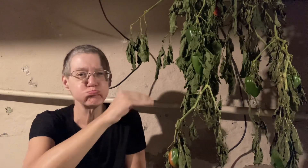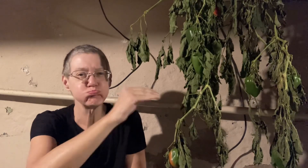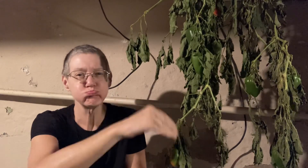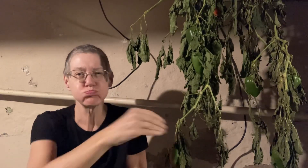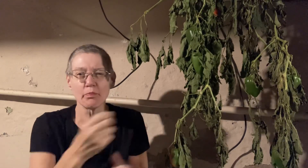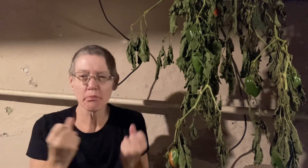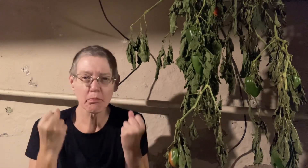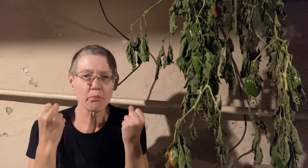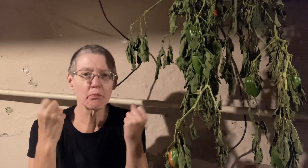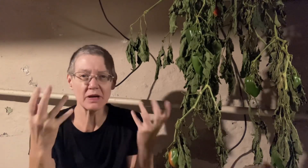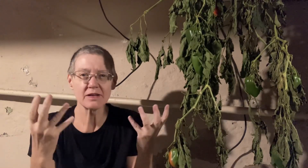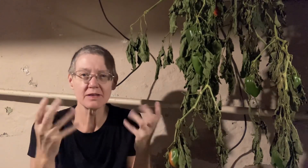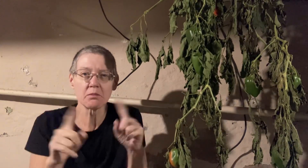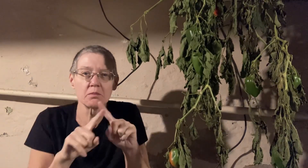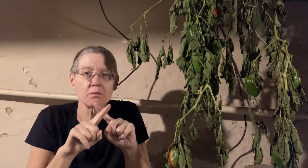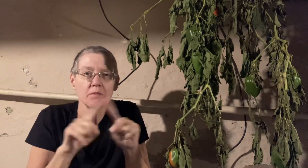I plant a lot of them,